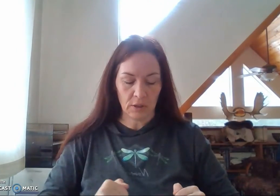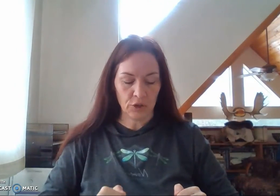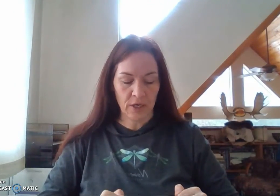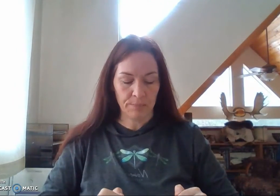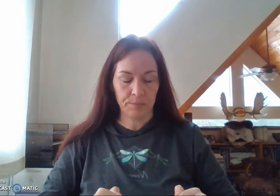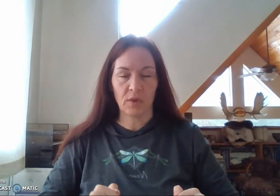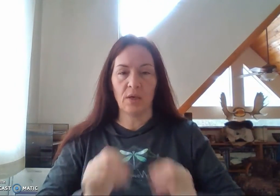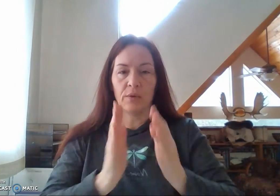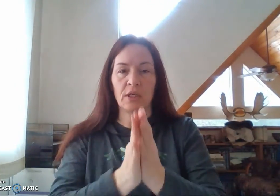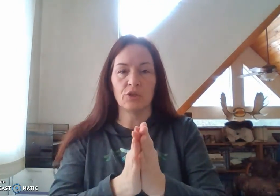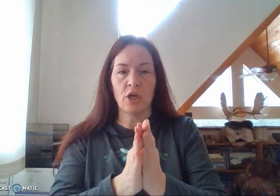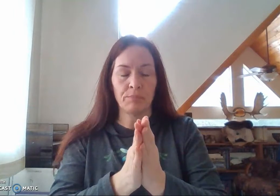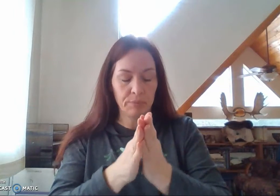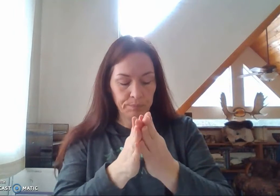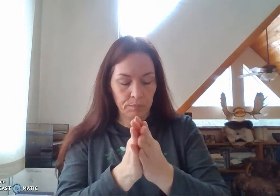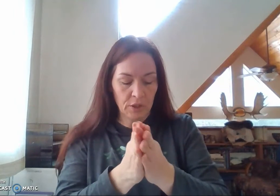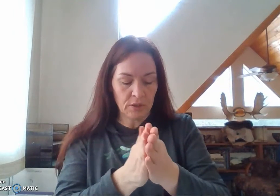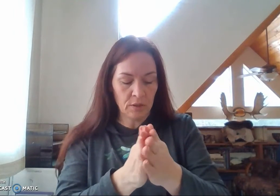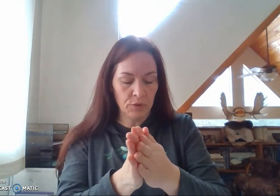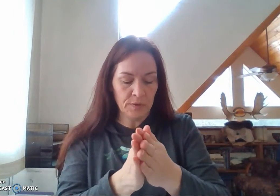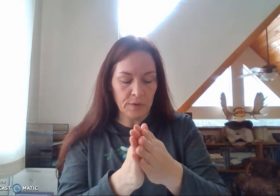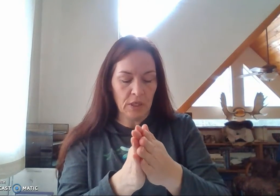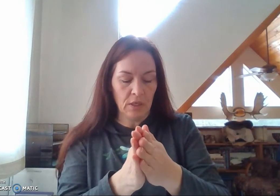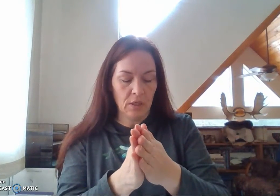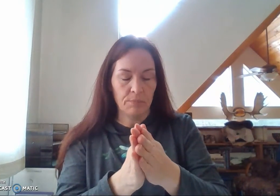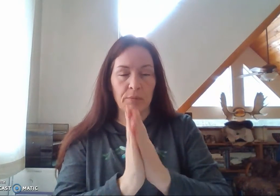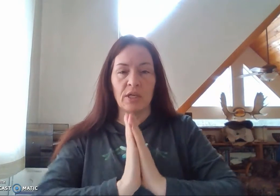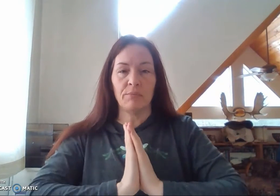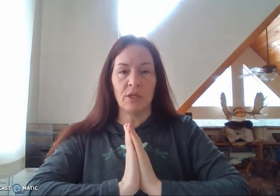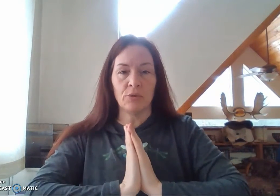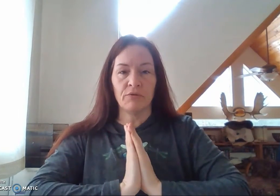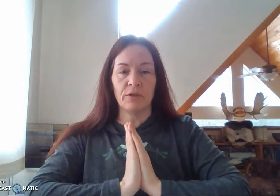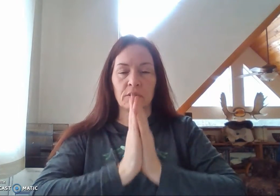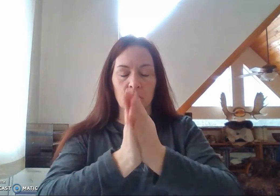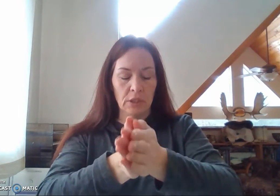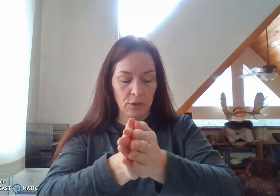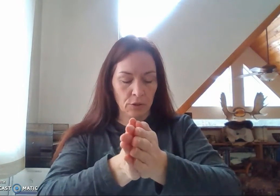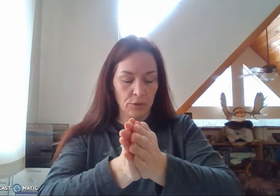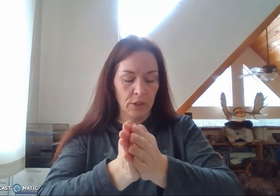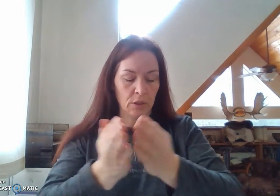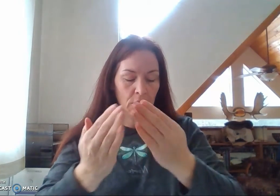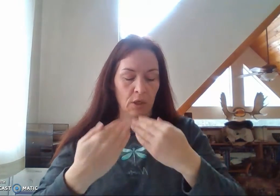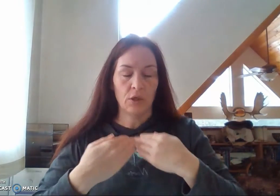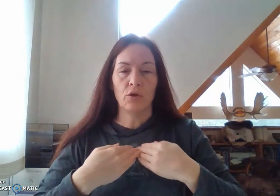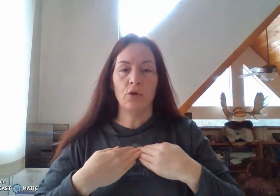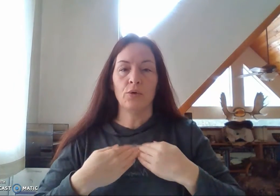Good job. Okay, we're going to chop our syllables. Remember, let me do it first, and then you do it.